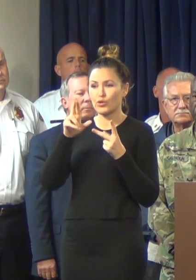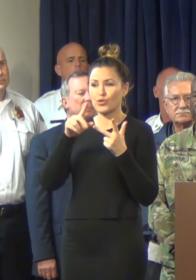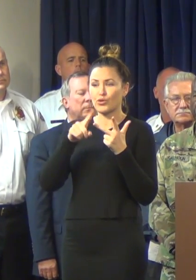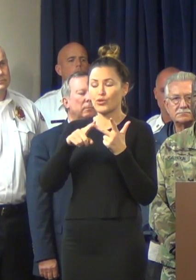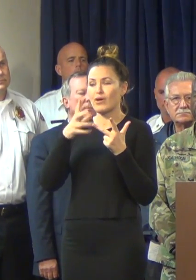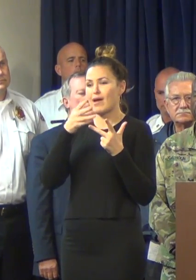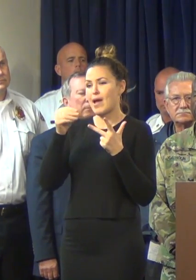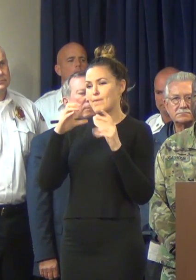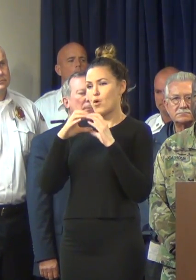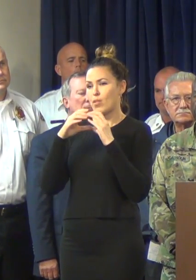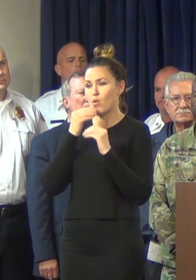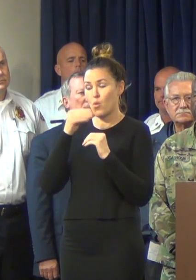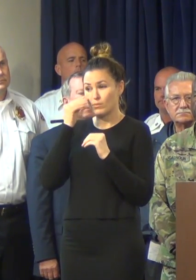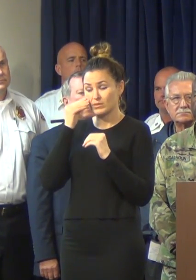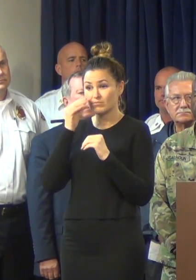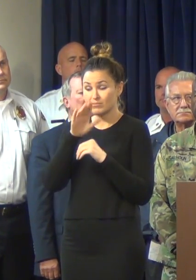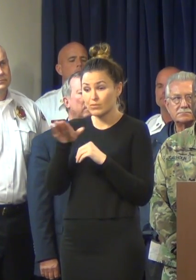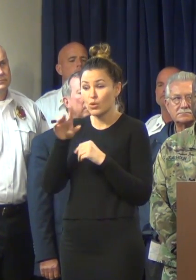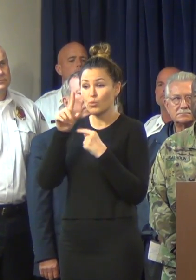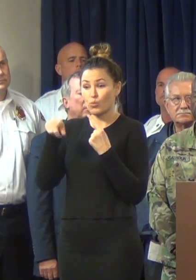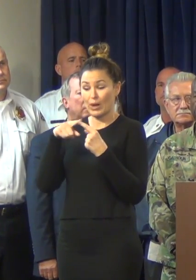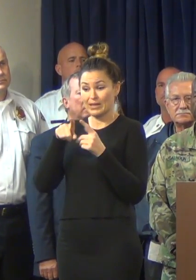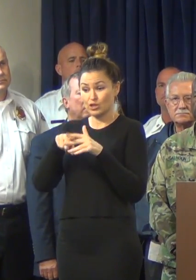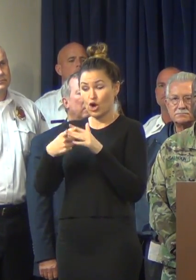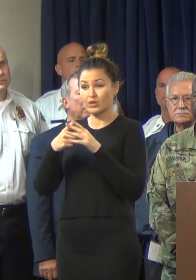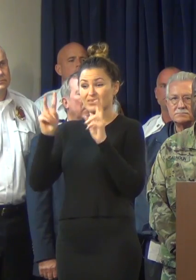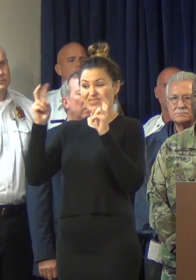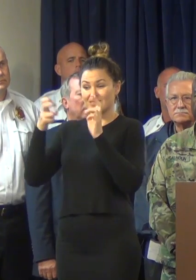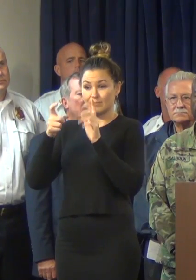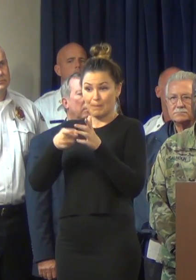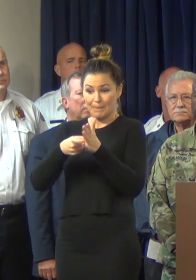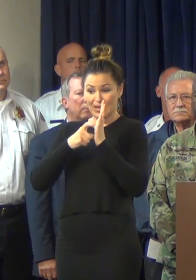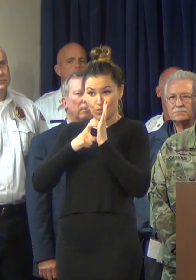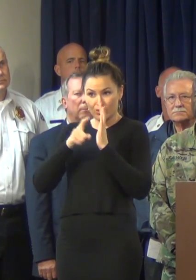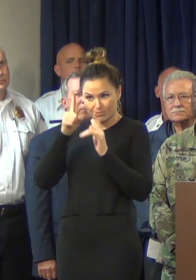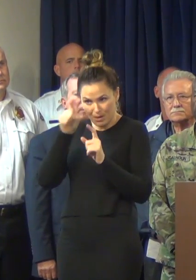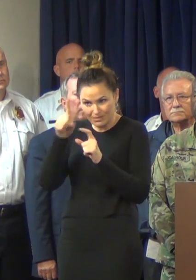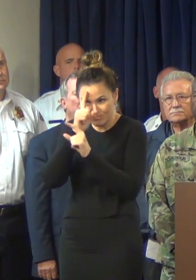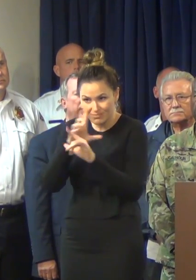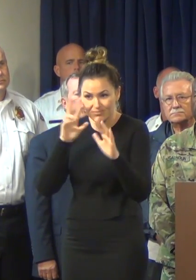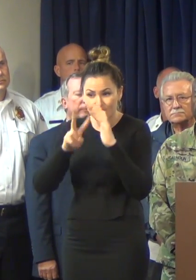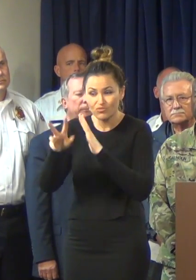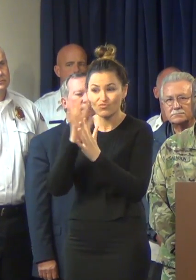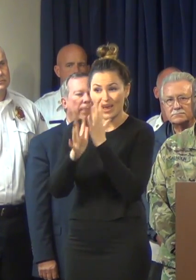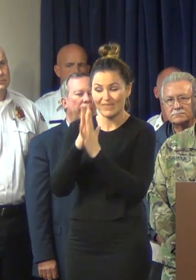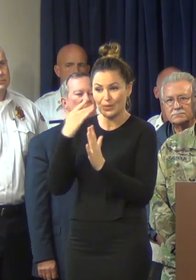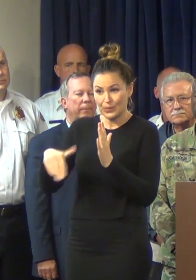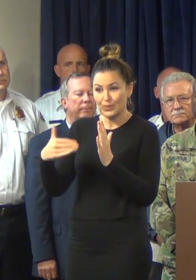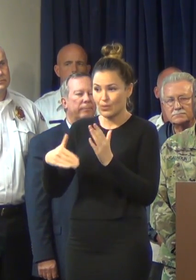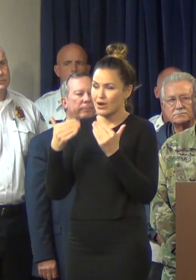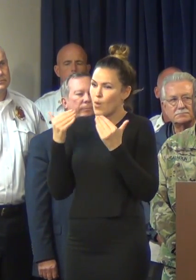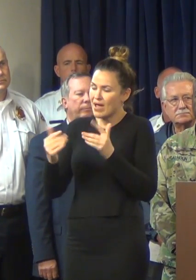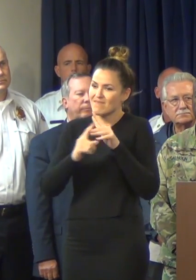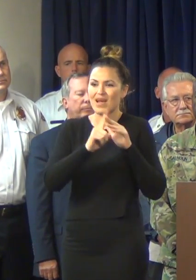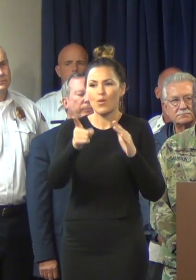homes. And just think, once these go to mandatory, think of what the traffic's going to be like. So move